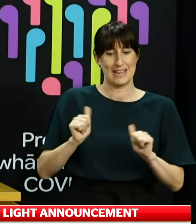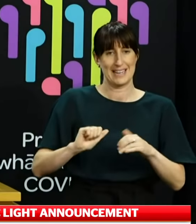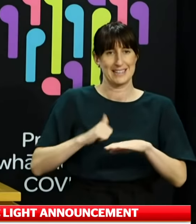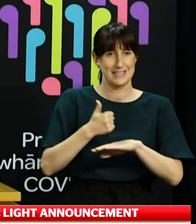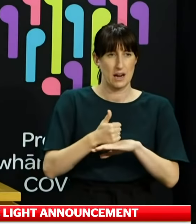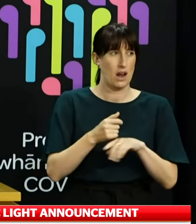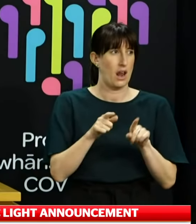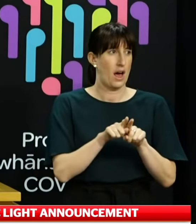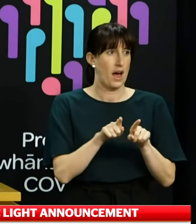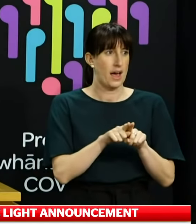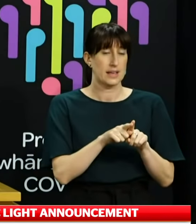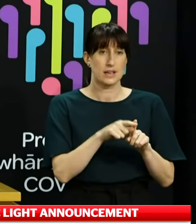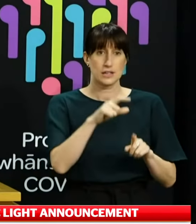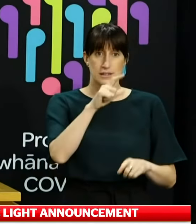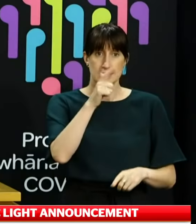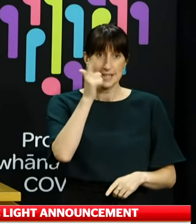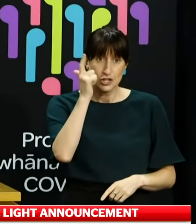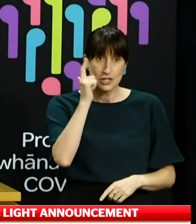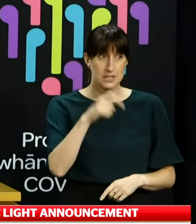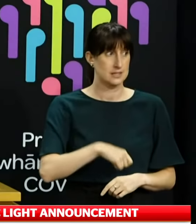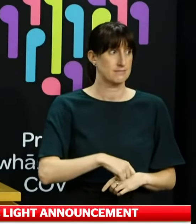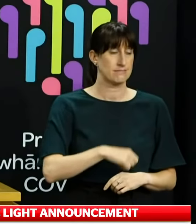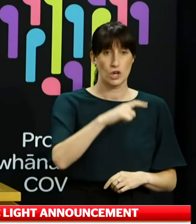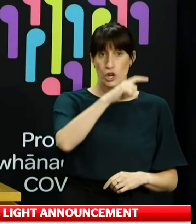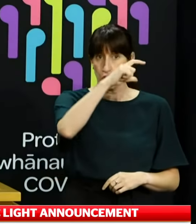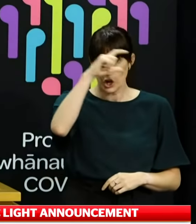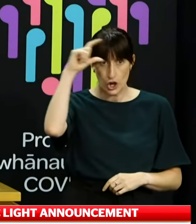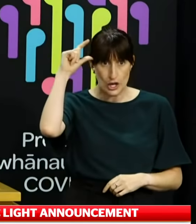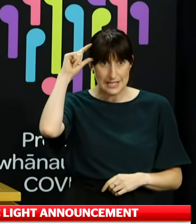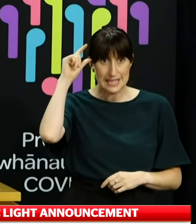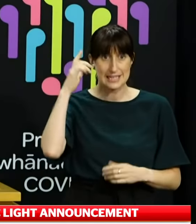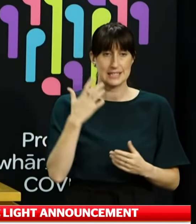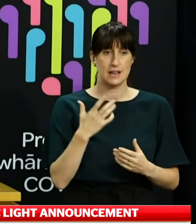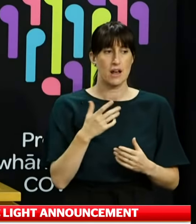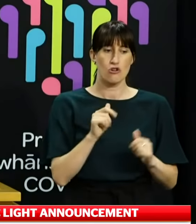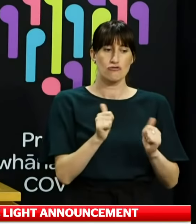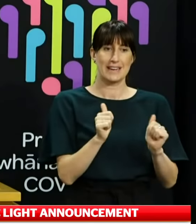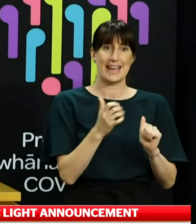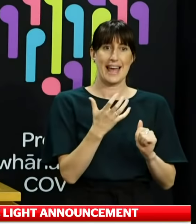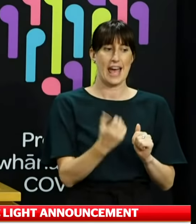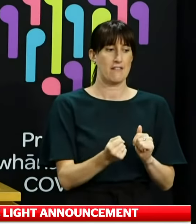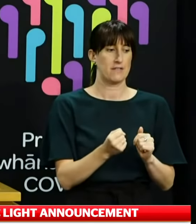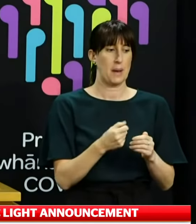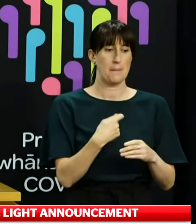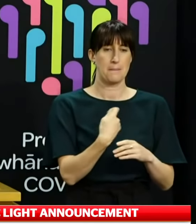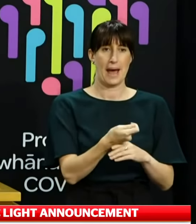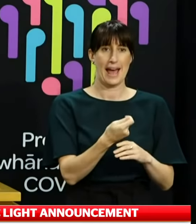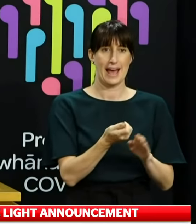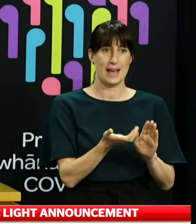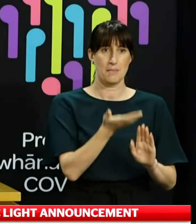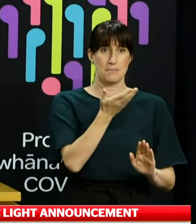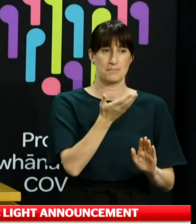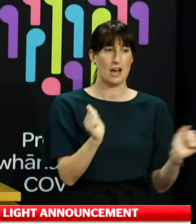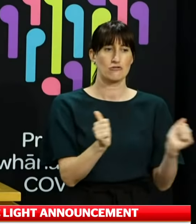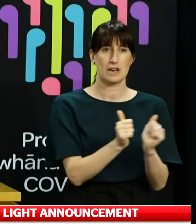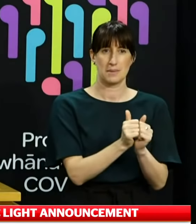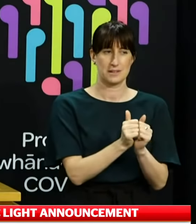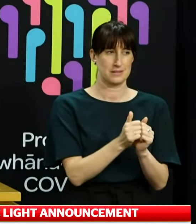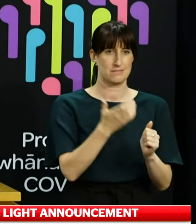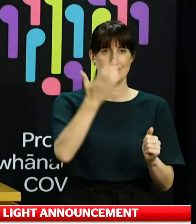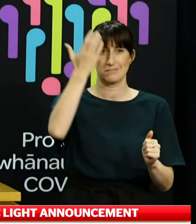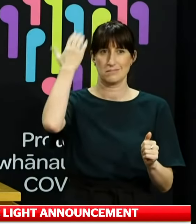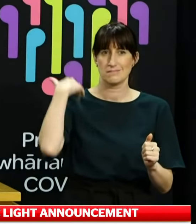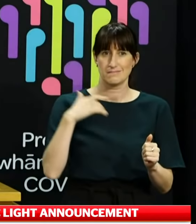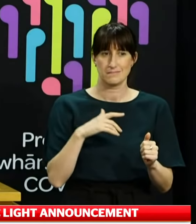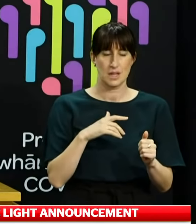about teachers and nurses, for example, they had pay increases already in their collective agreements that were due to come in. And I think the